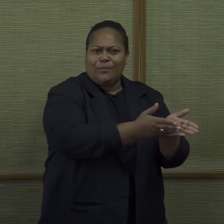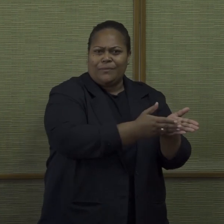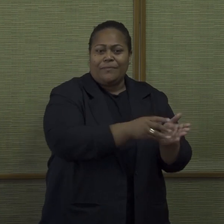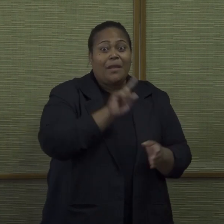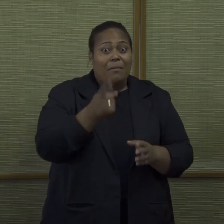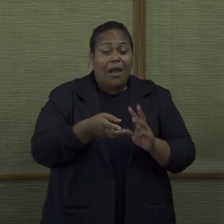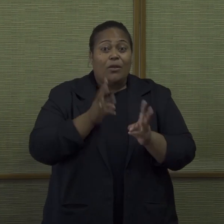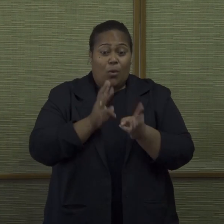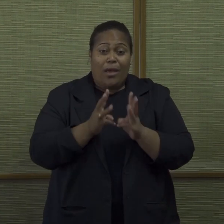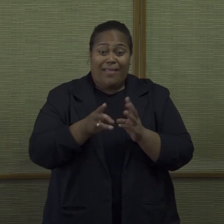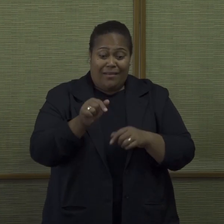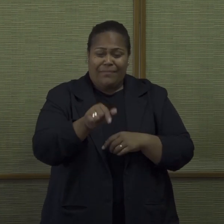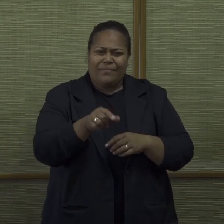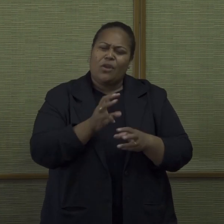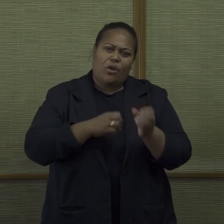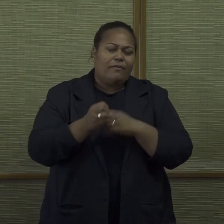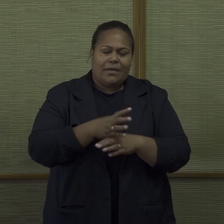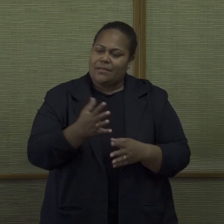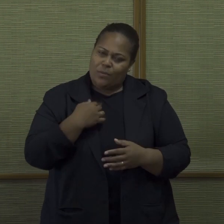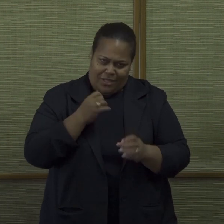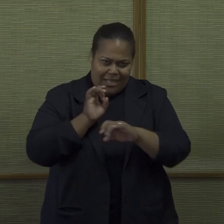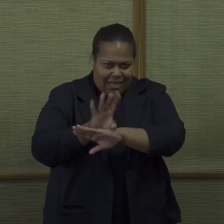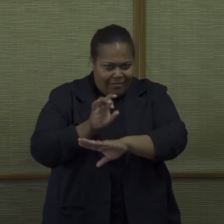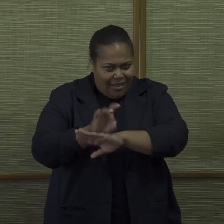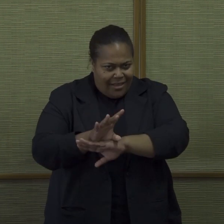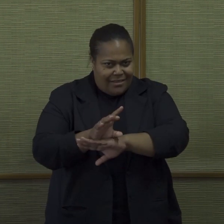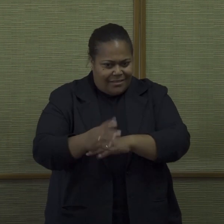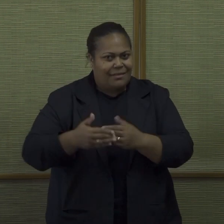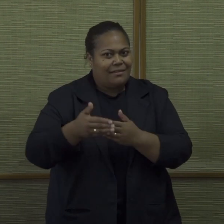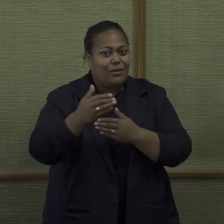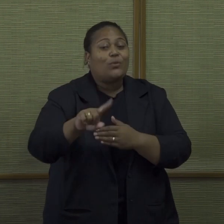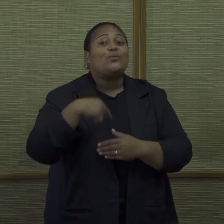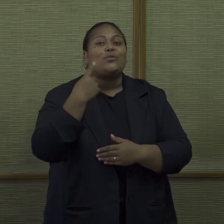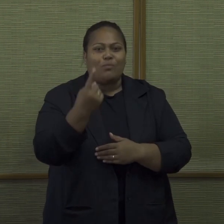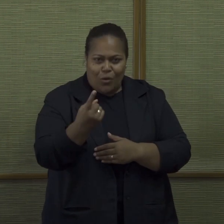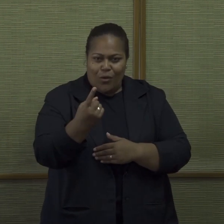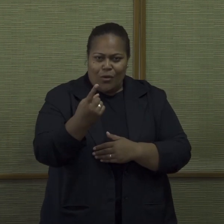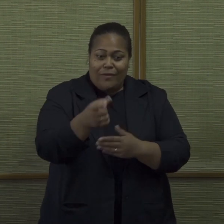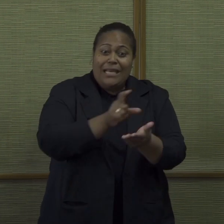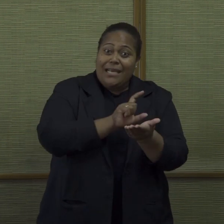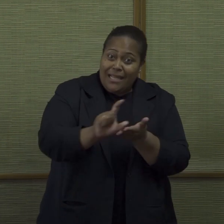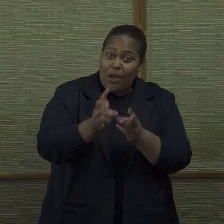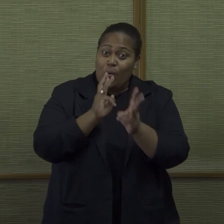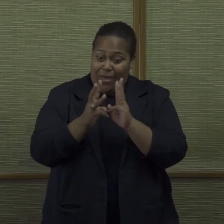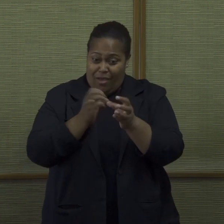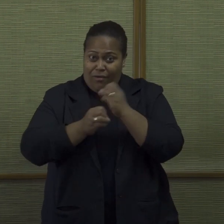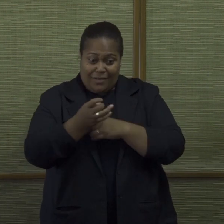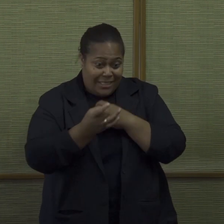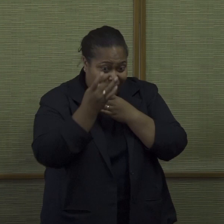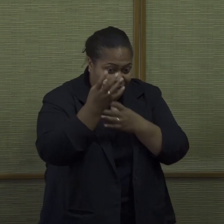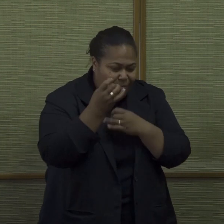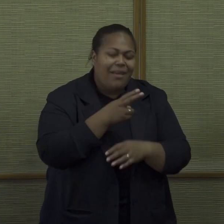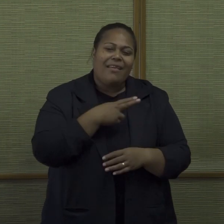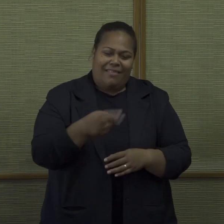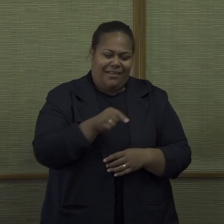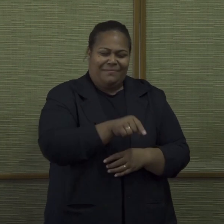advisory surrounding that. This will be reviewed again tomorrow. Upon clearance from Fiji Met Office, MSF will then